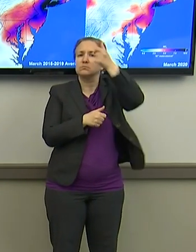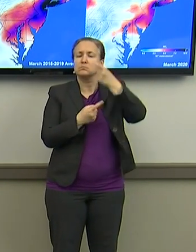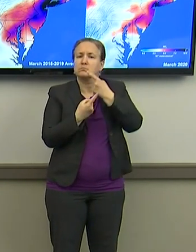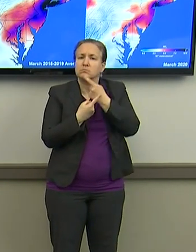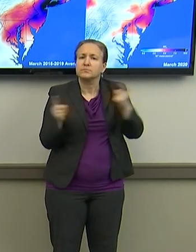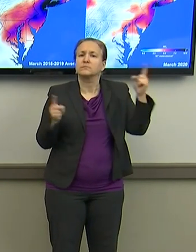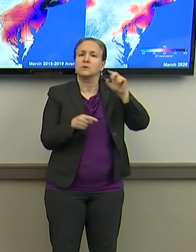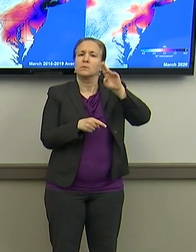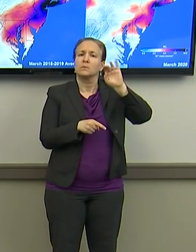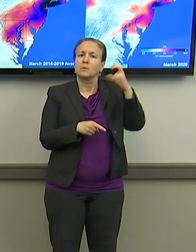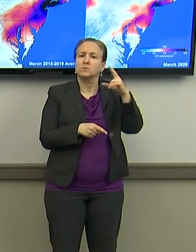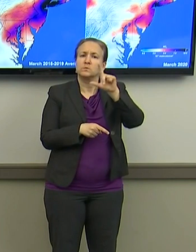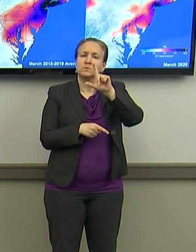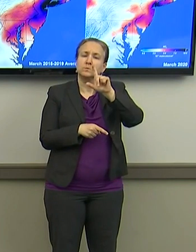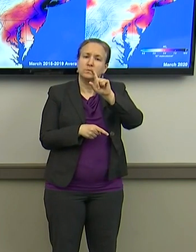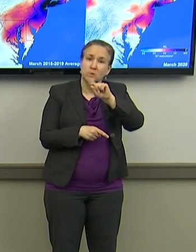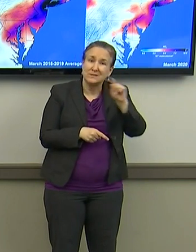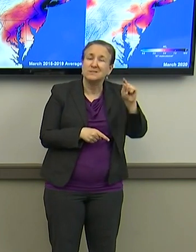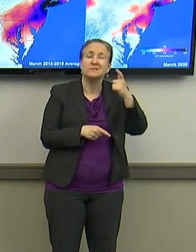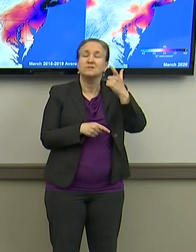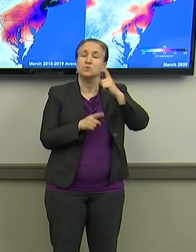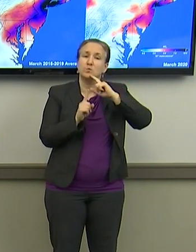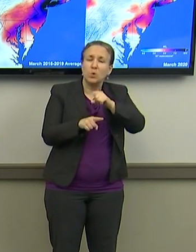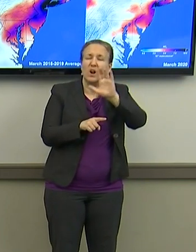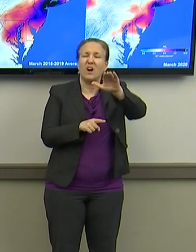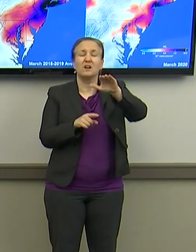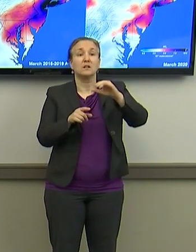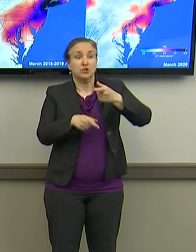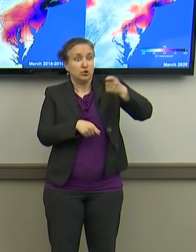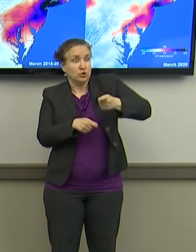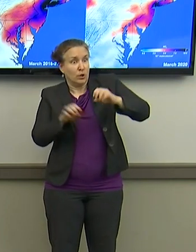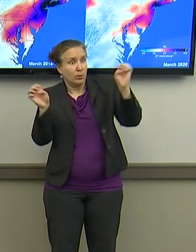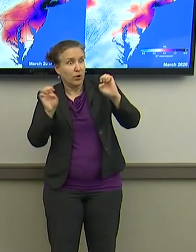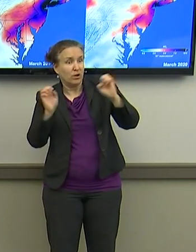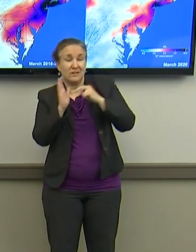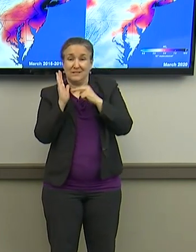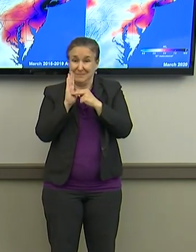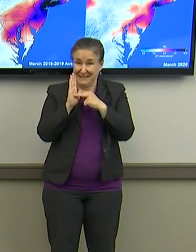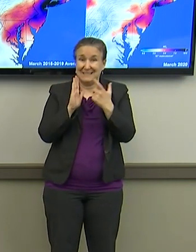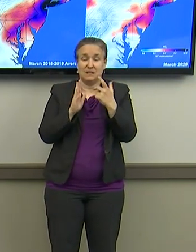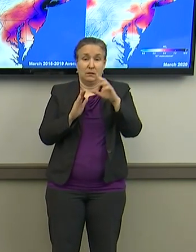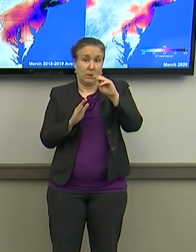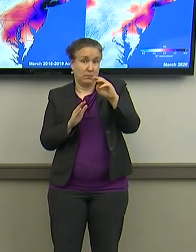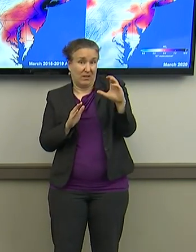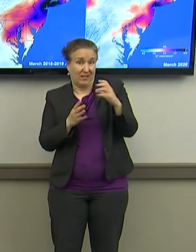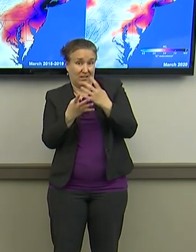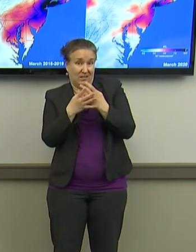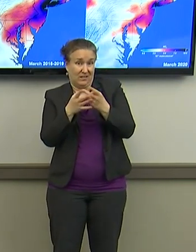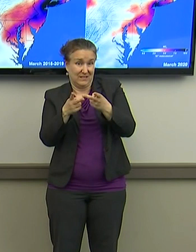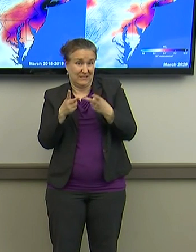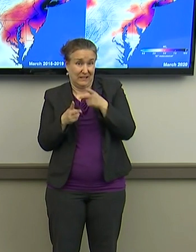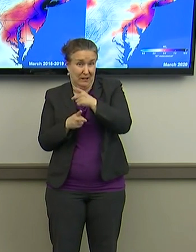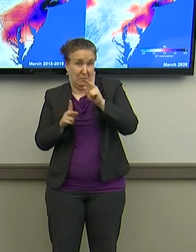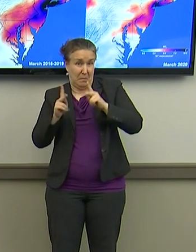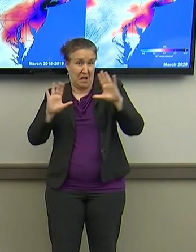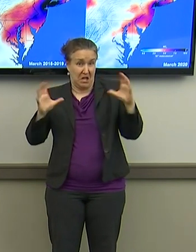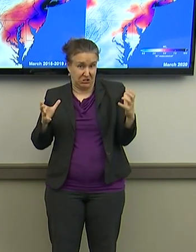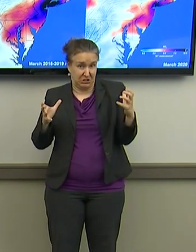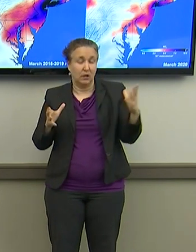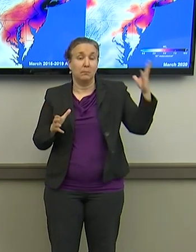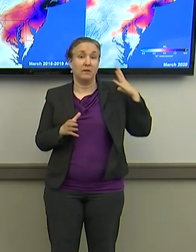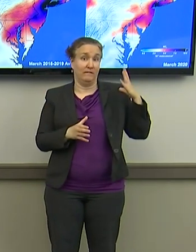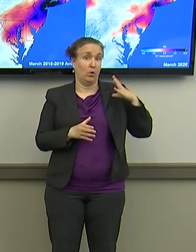12, 2020 order declaring a judicial emergency, the population in the Montgomery County Correctional Facility has gone